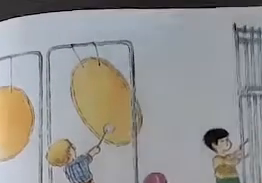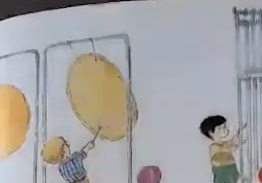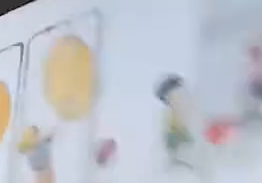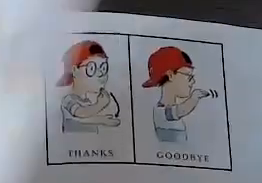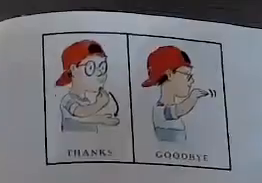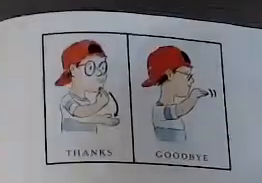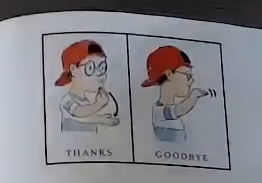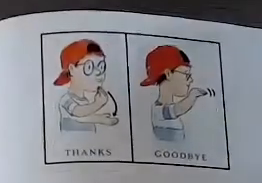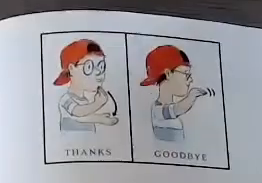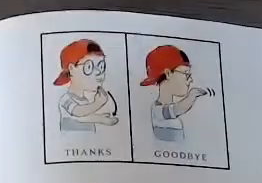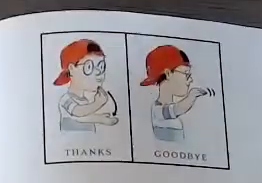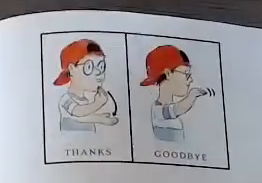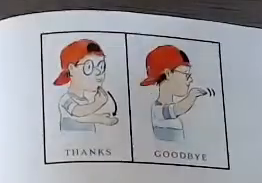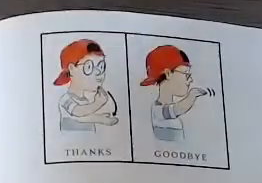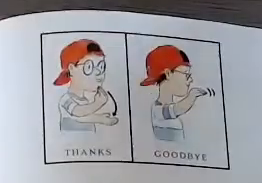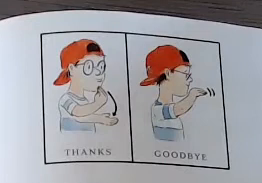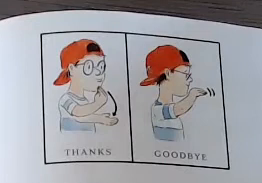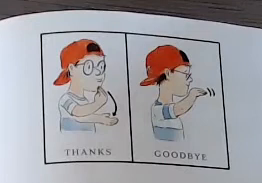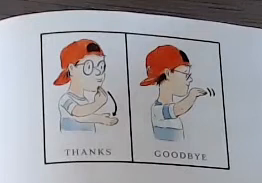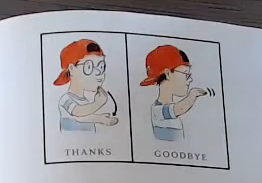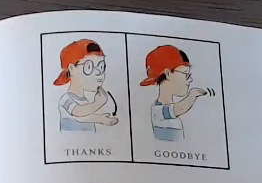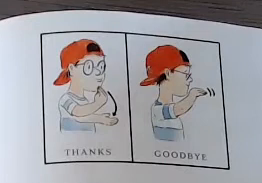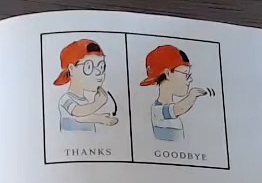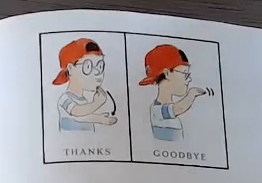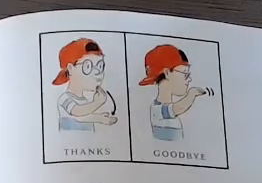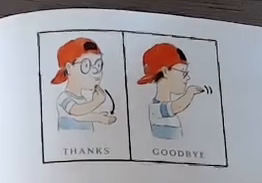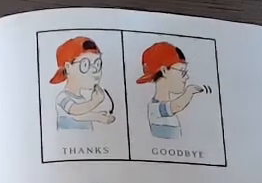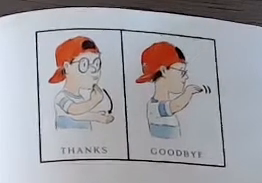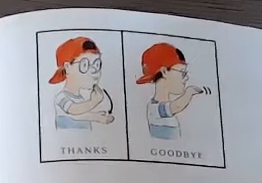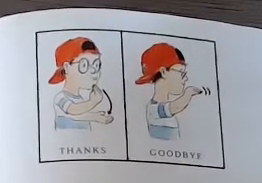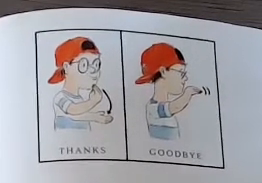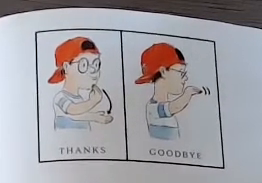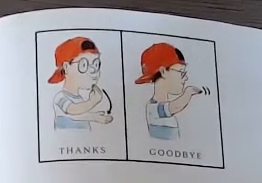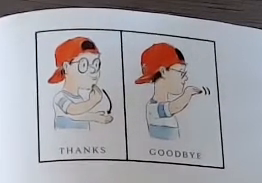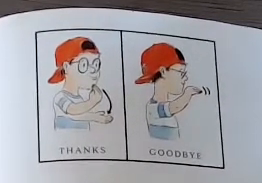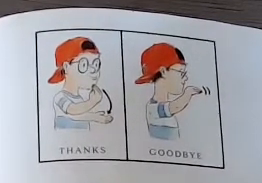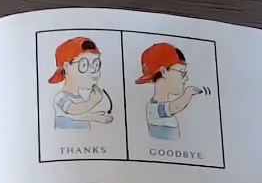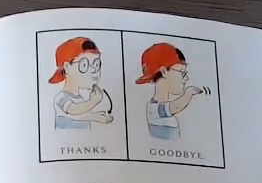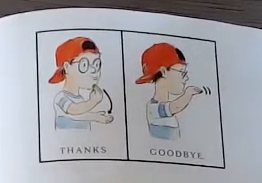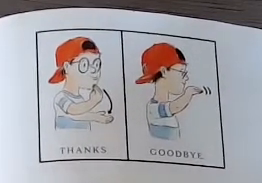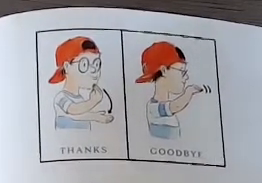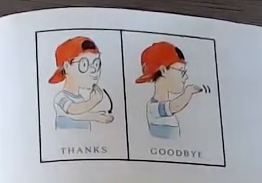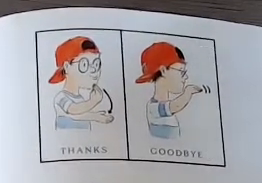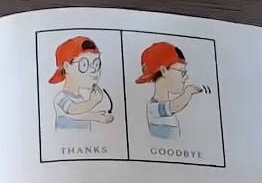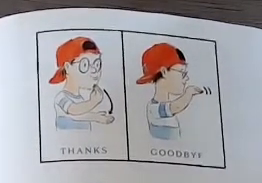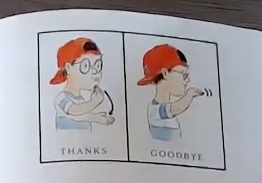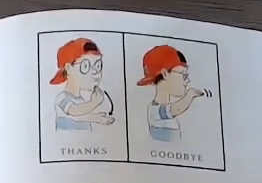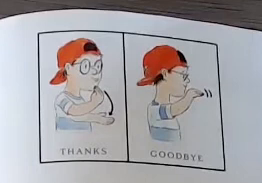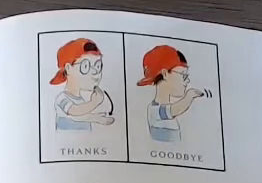the congas. Children, we have to go, Mr. Samuels announces after a while. Miss Elwyn has to get ready for